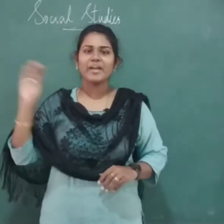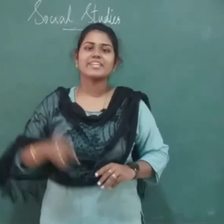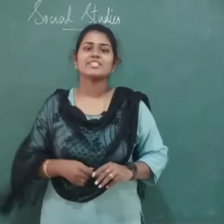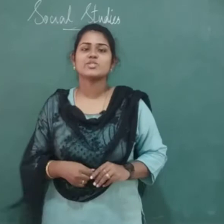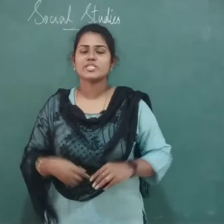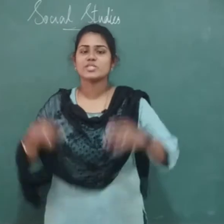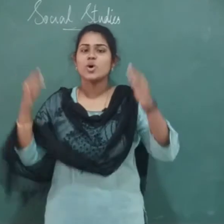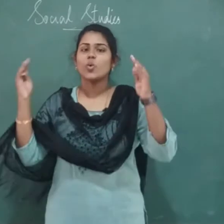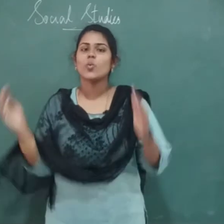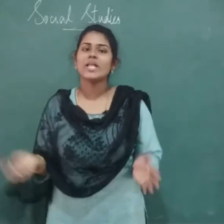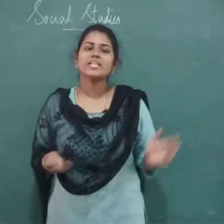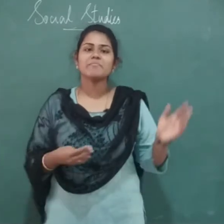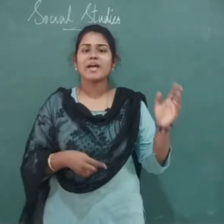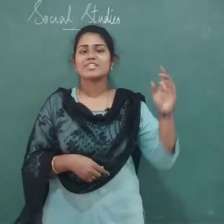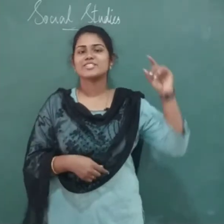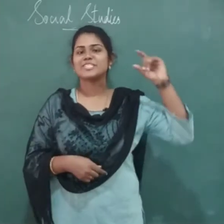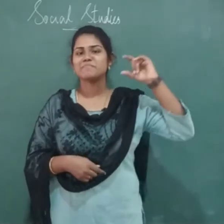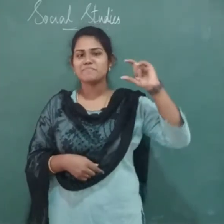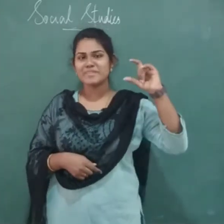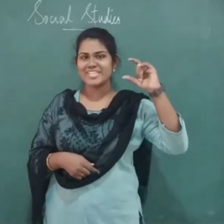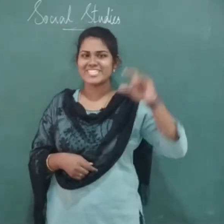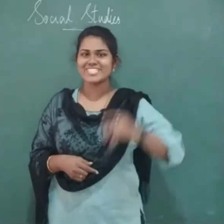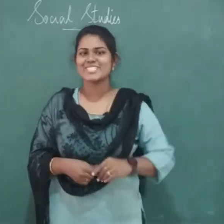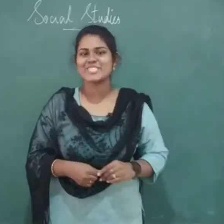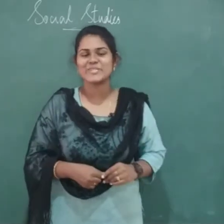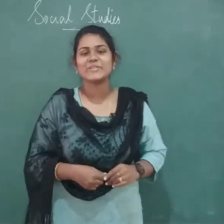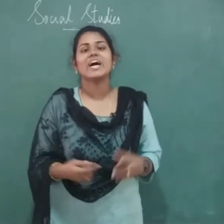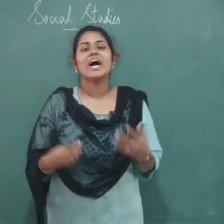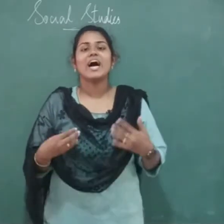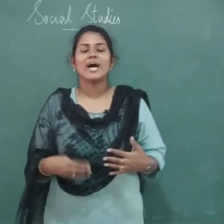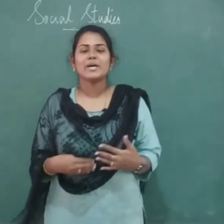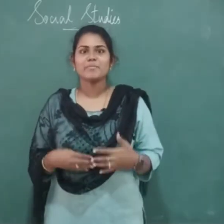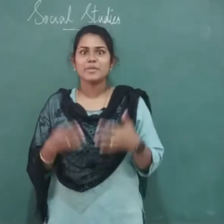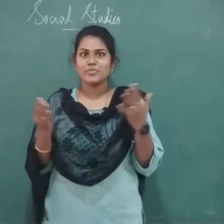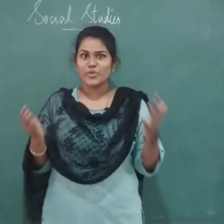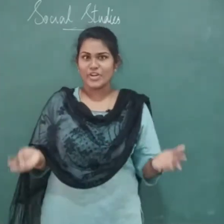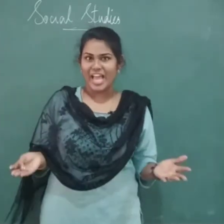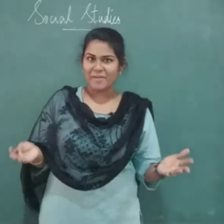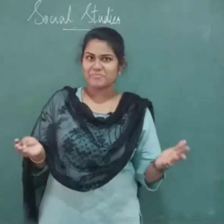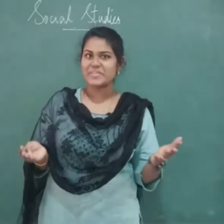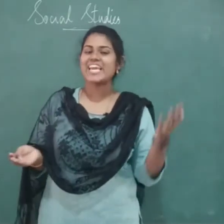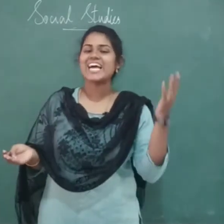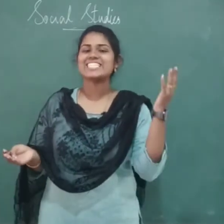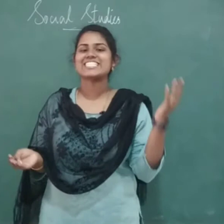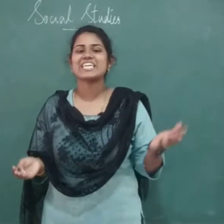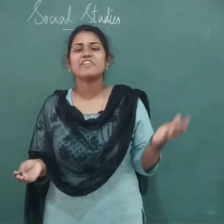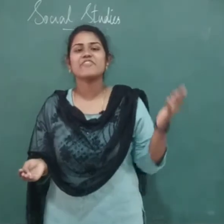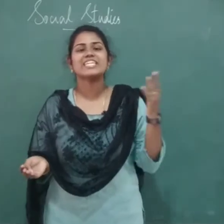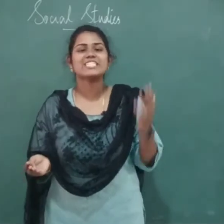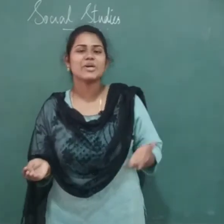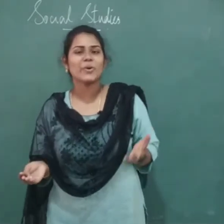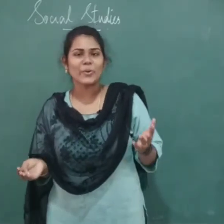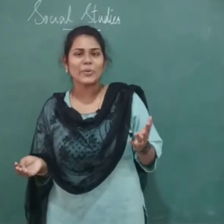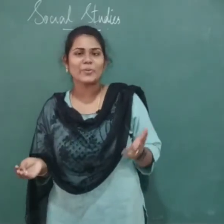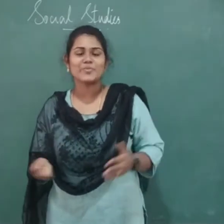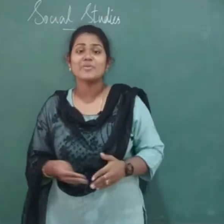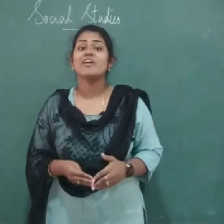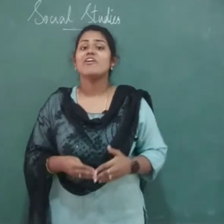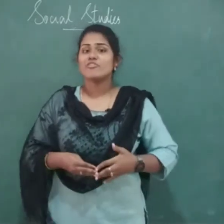my dear students, welcome back to this miniature school. I believe you are all happy and safe at home.